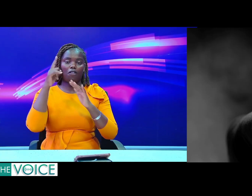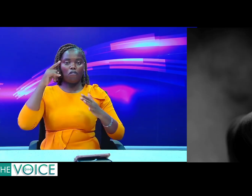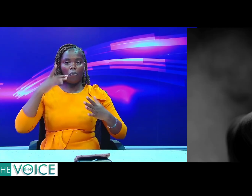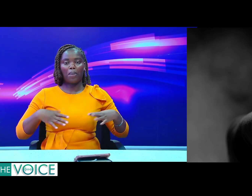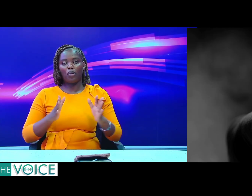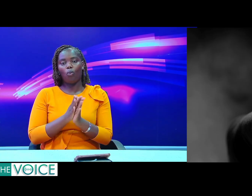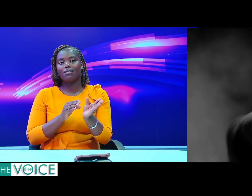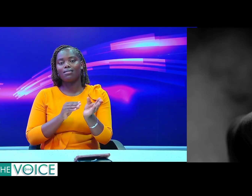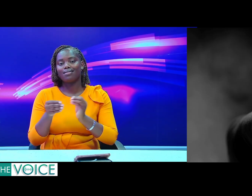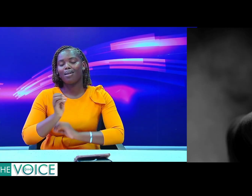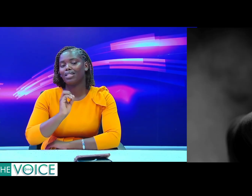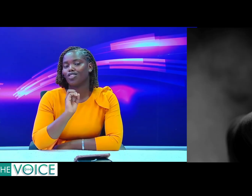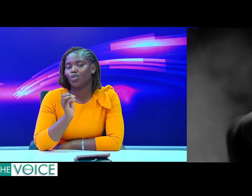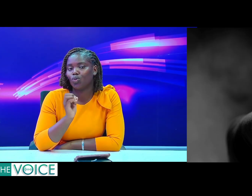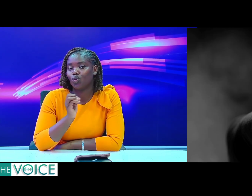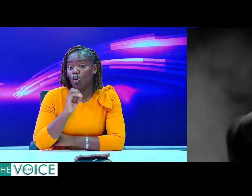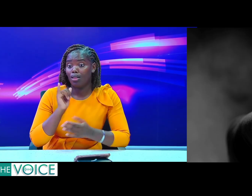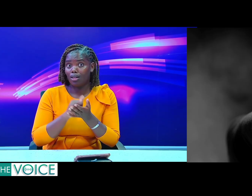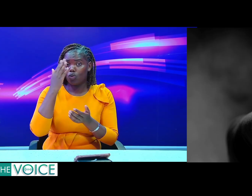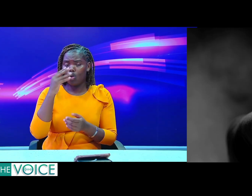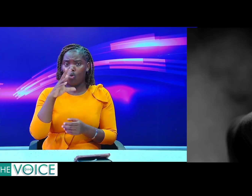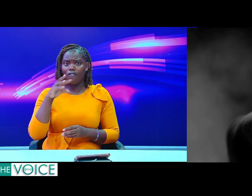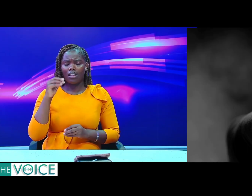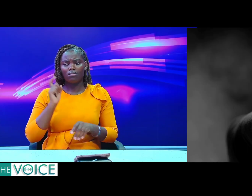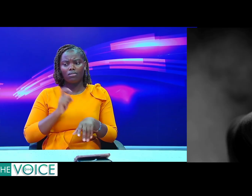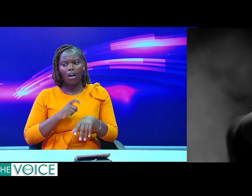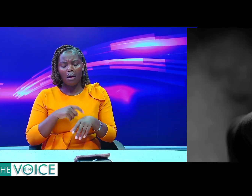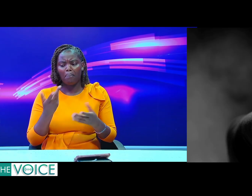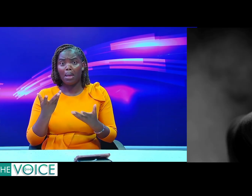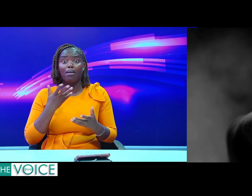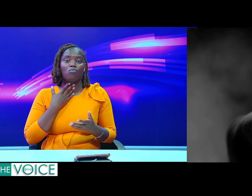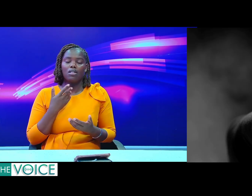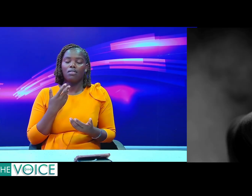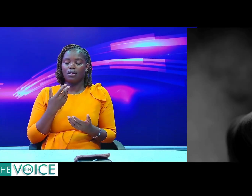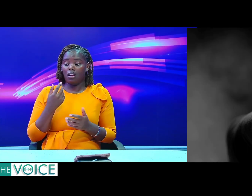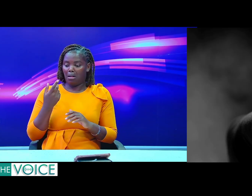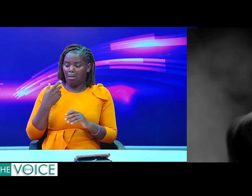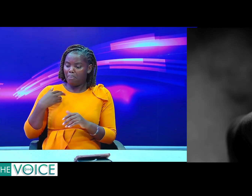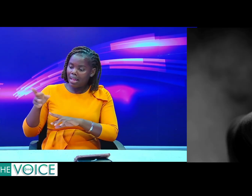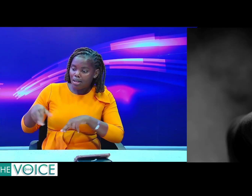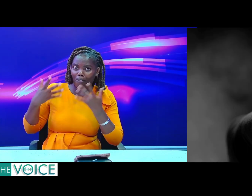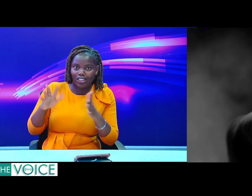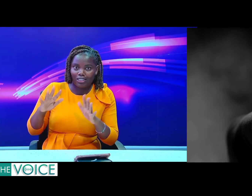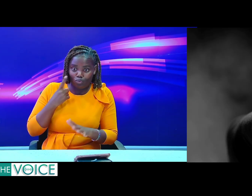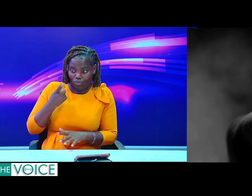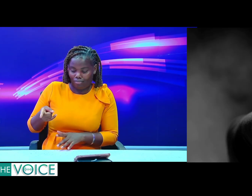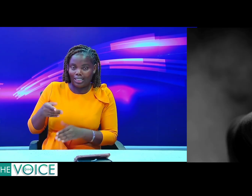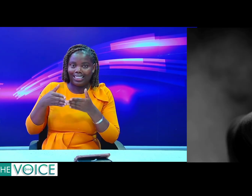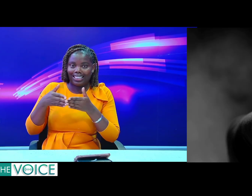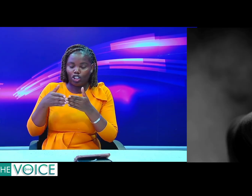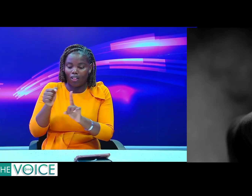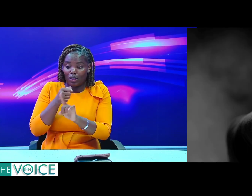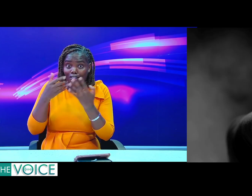people can report. And if we do, then there's no access to that information. Very many people are not aware about them. If,